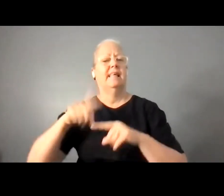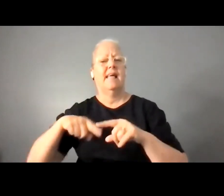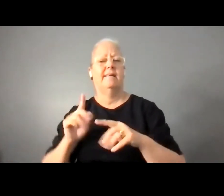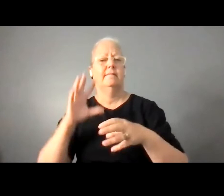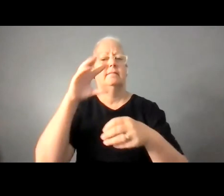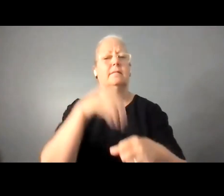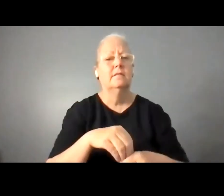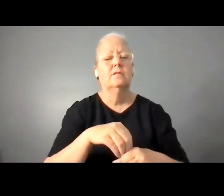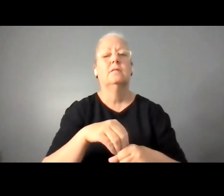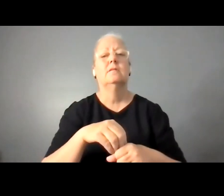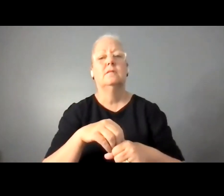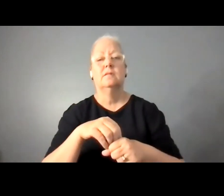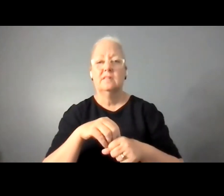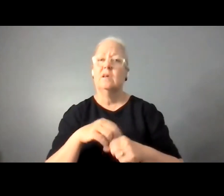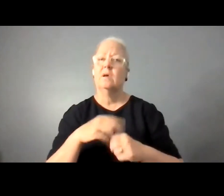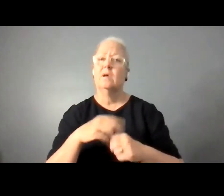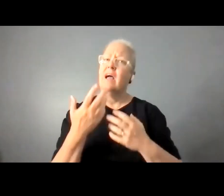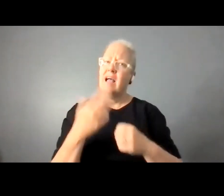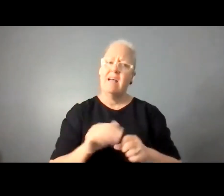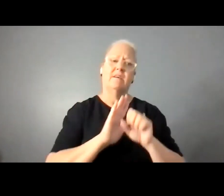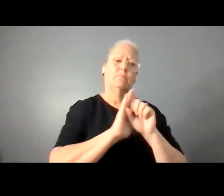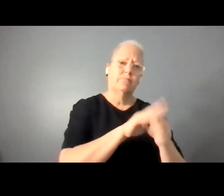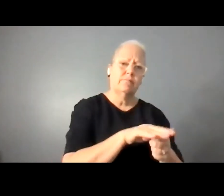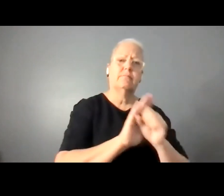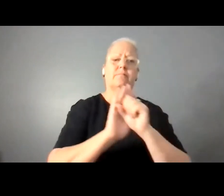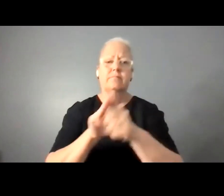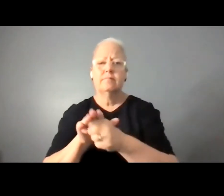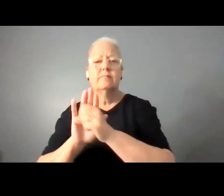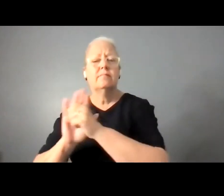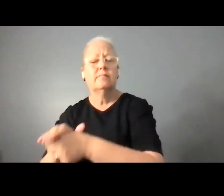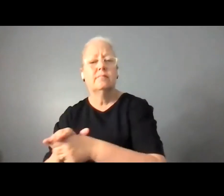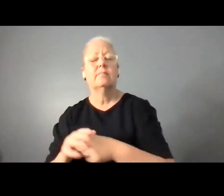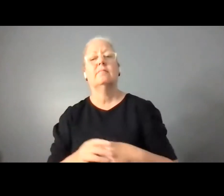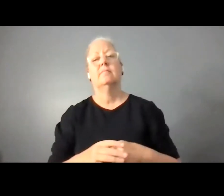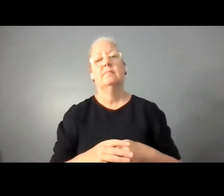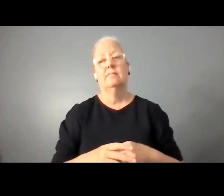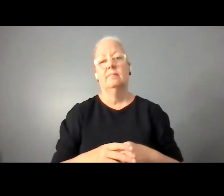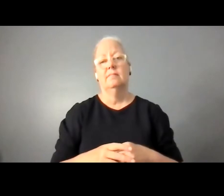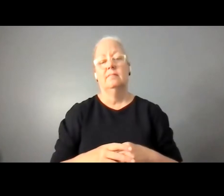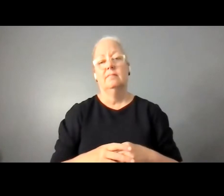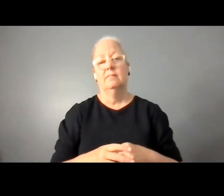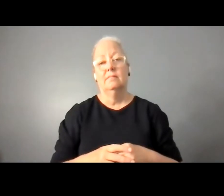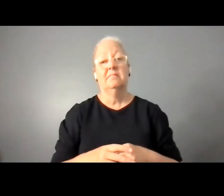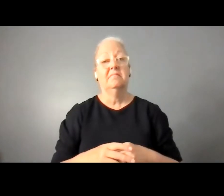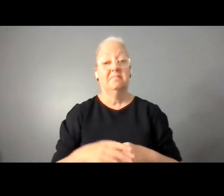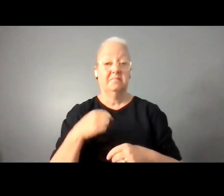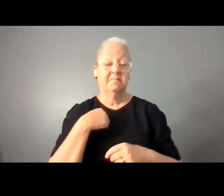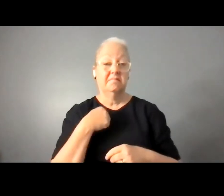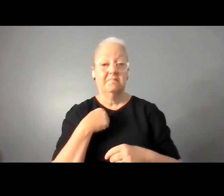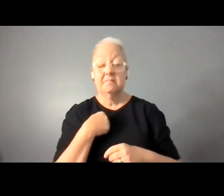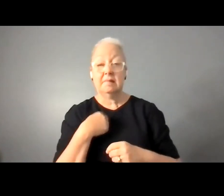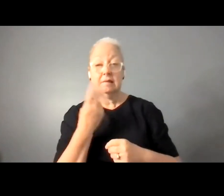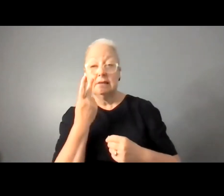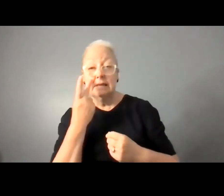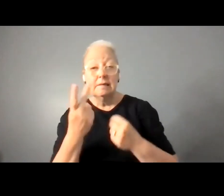be discriminated totally. And they can't see us that we can even view issues. They